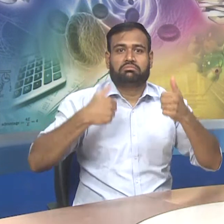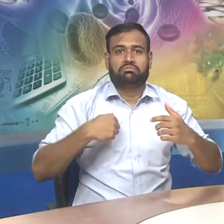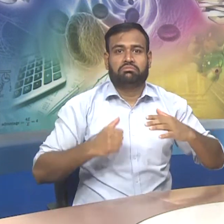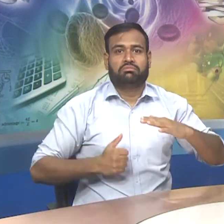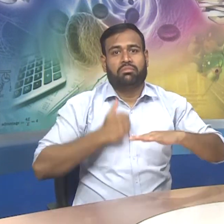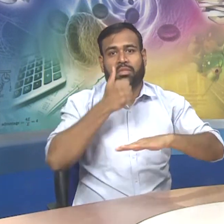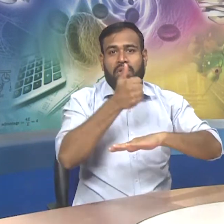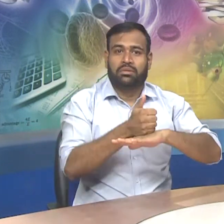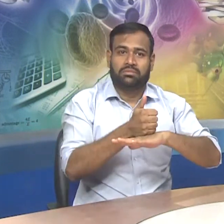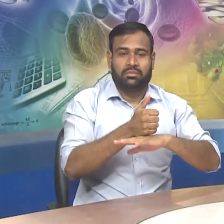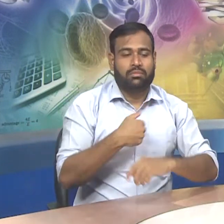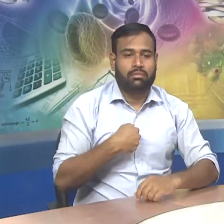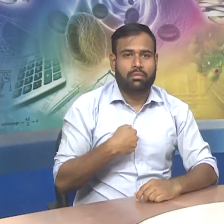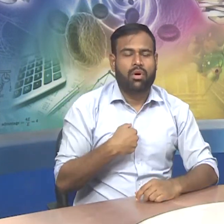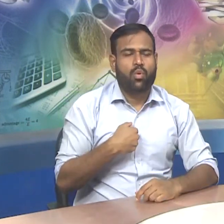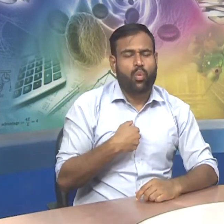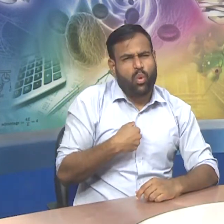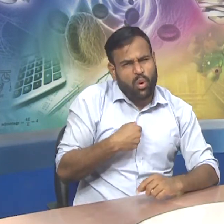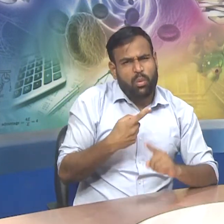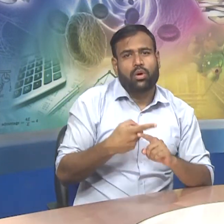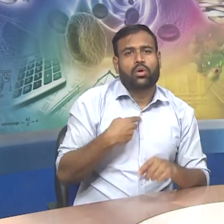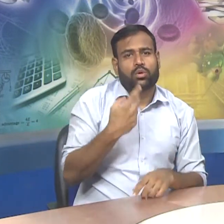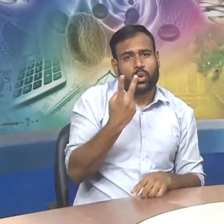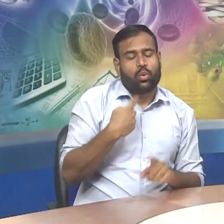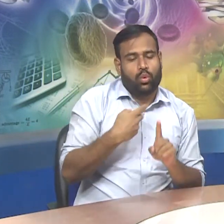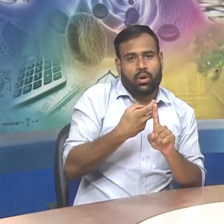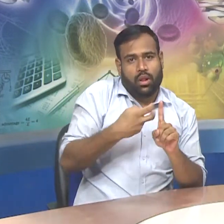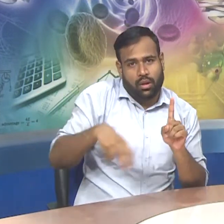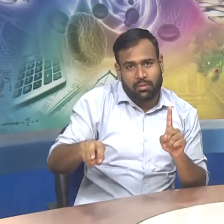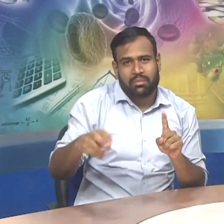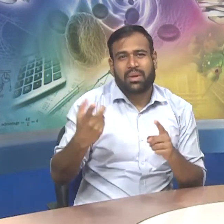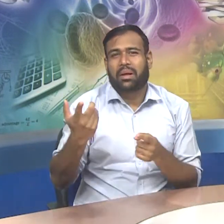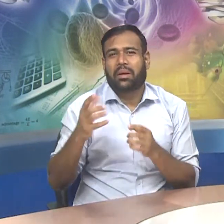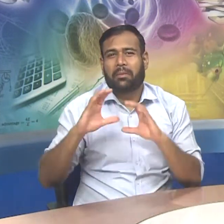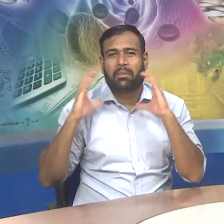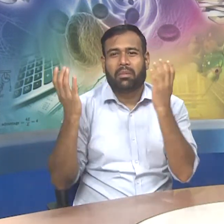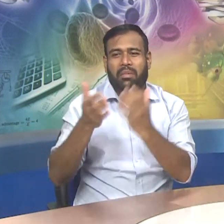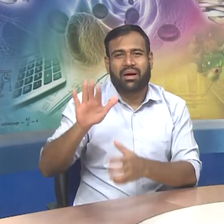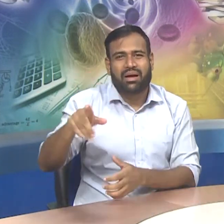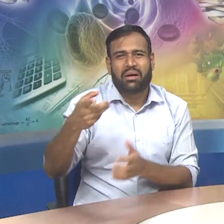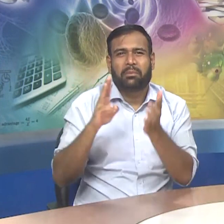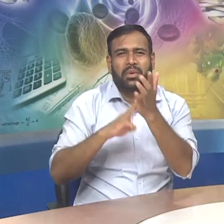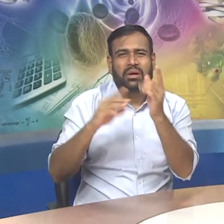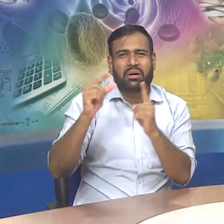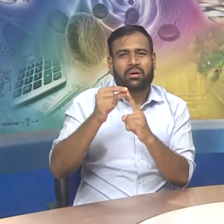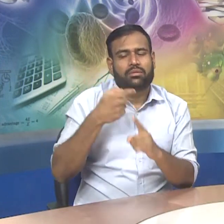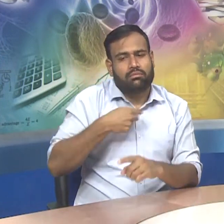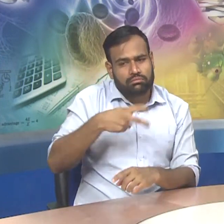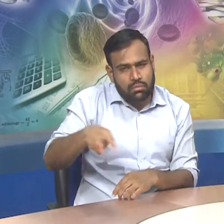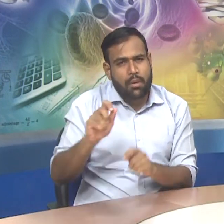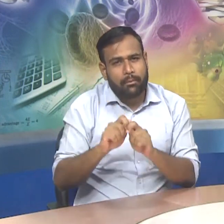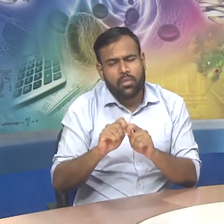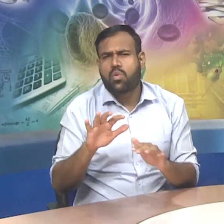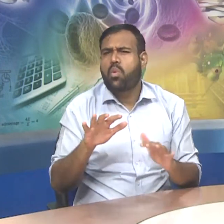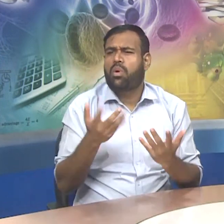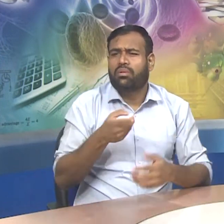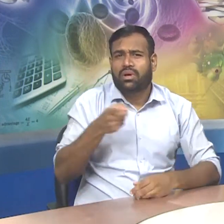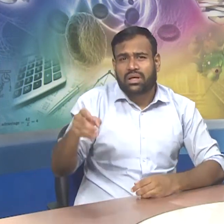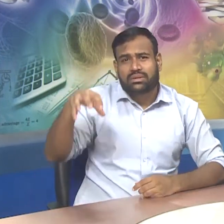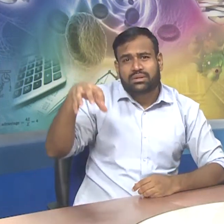And in case a person is selected as a president, then that person cannot be at the same time a